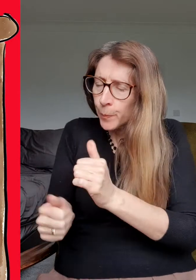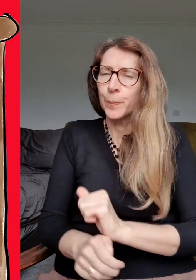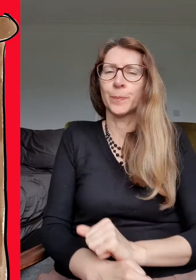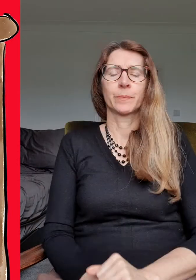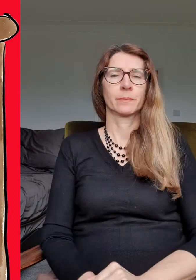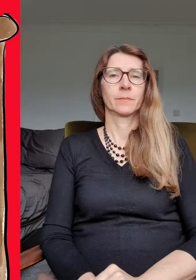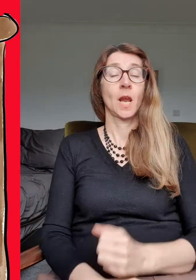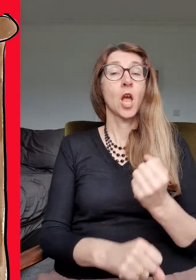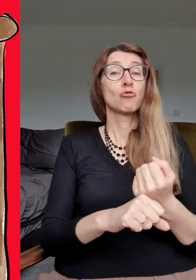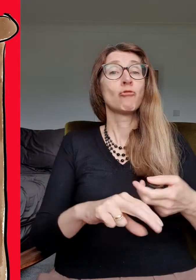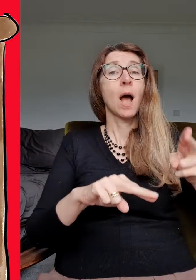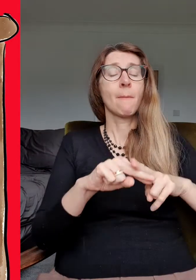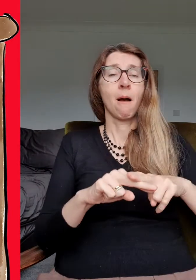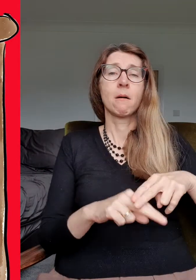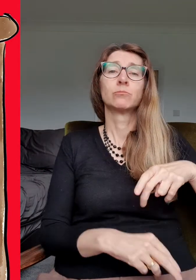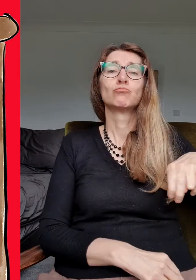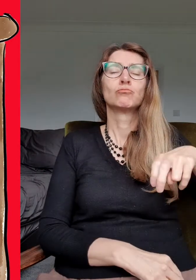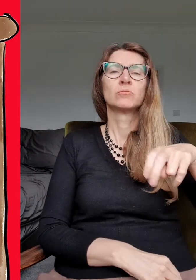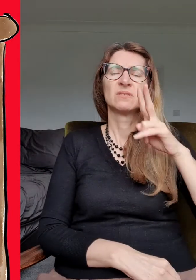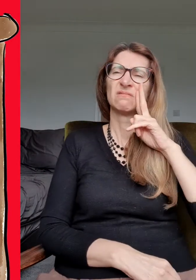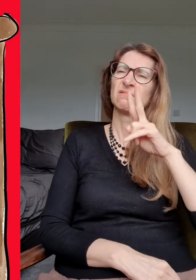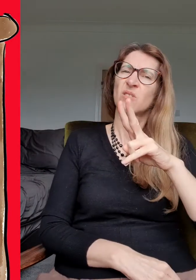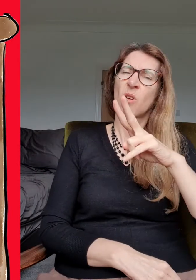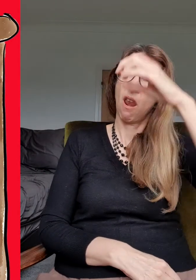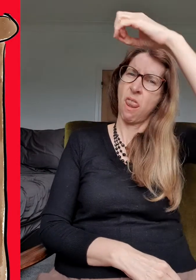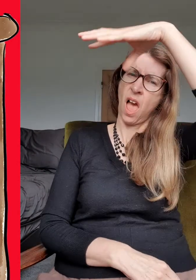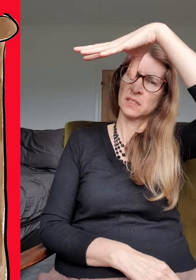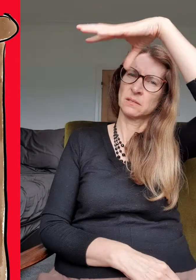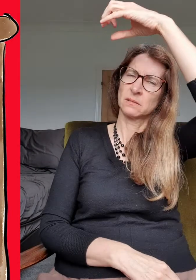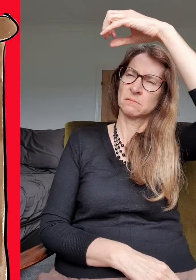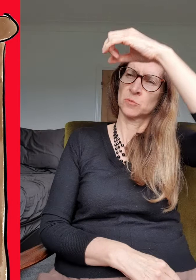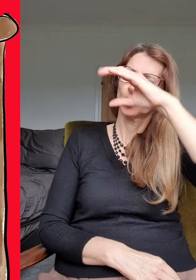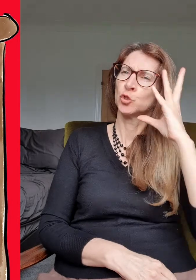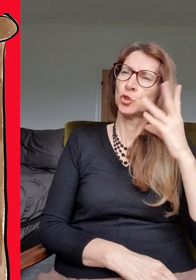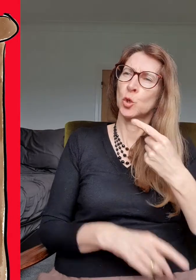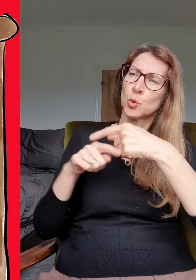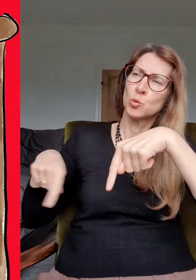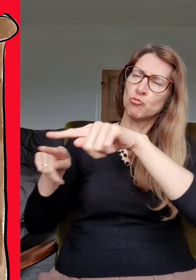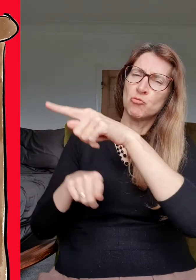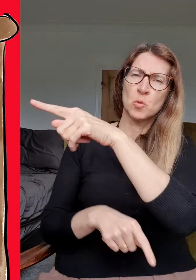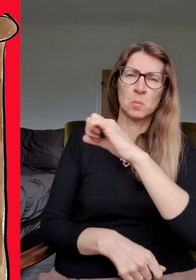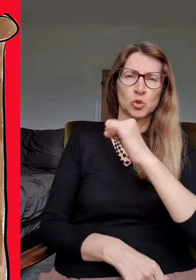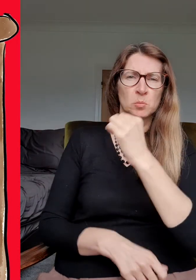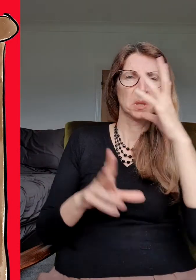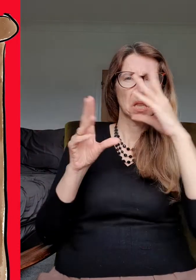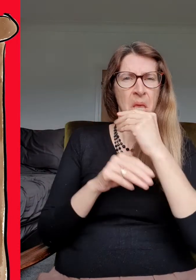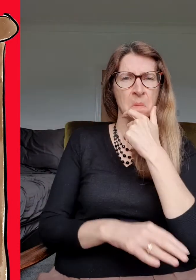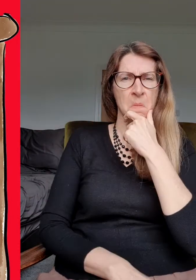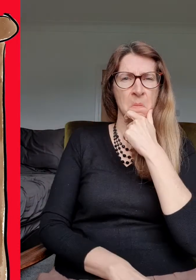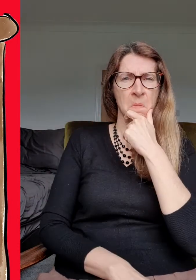passing JoJo's room and noticed the light was still on. It was quite late, and JoJo should have been sleeping by